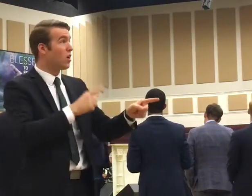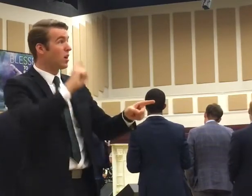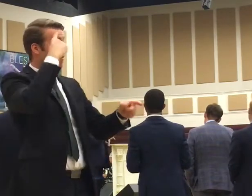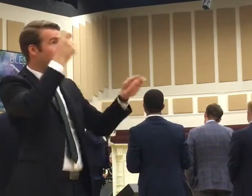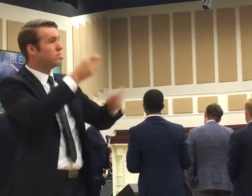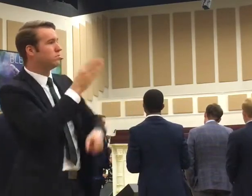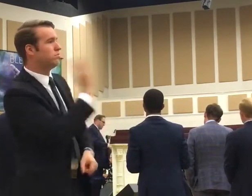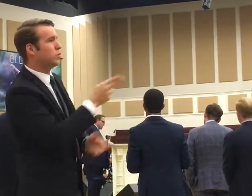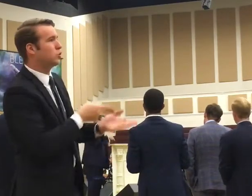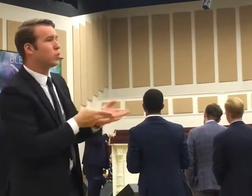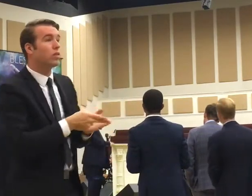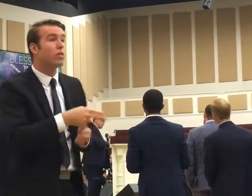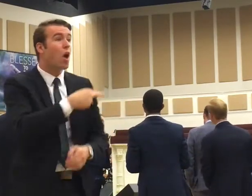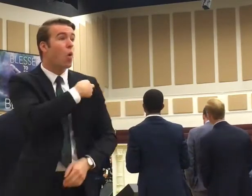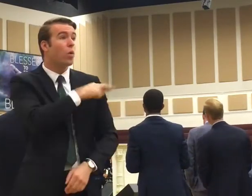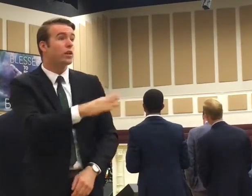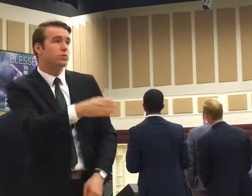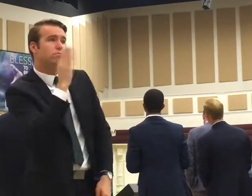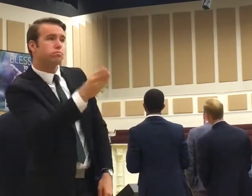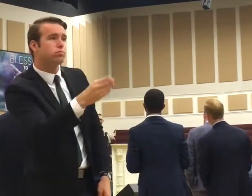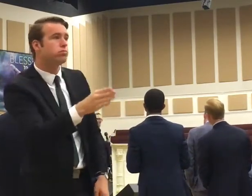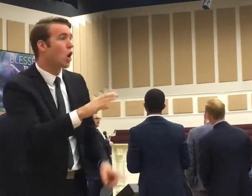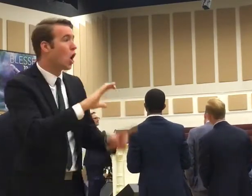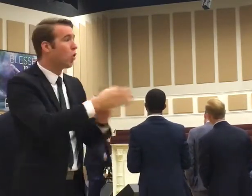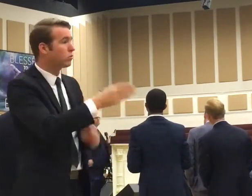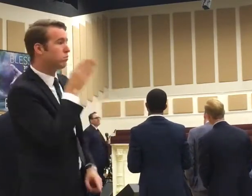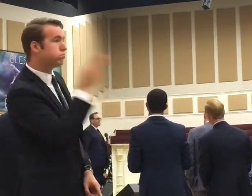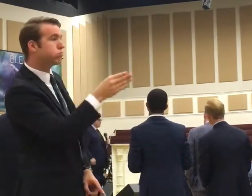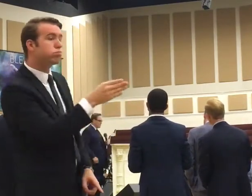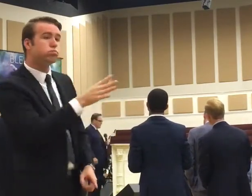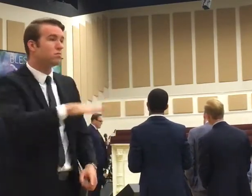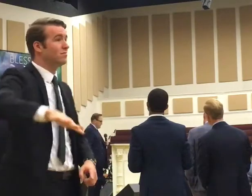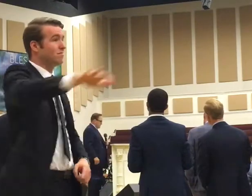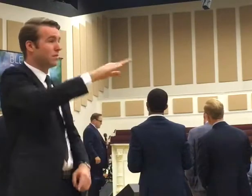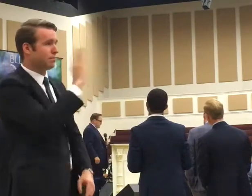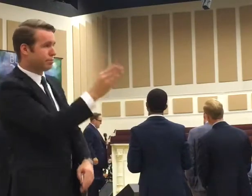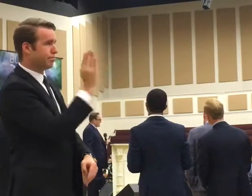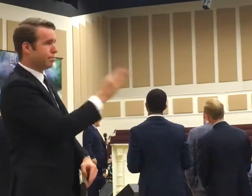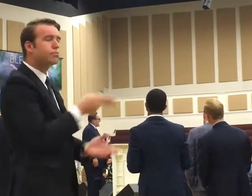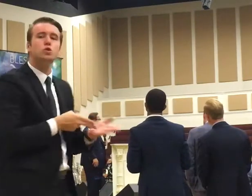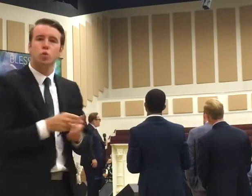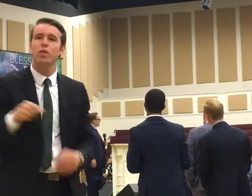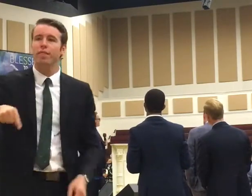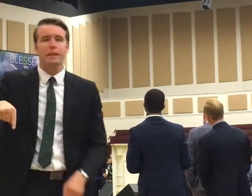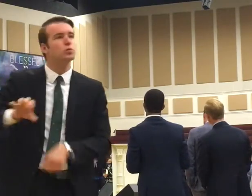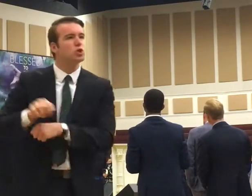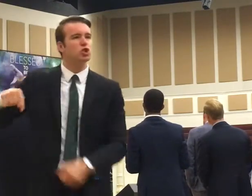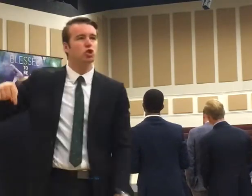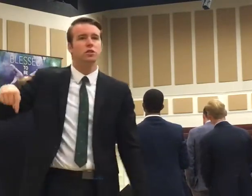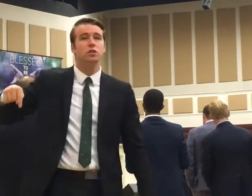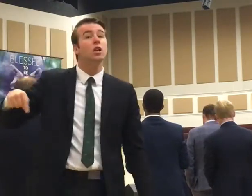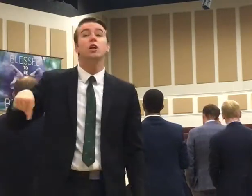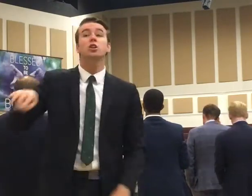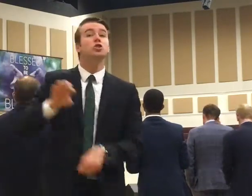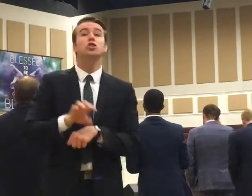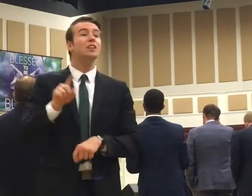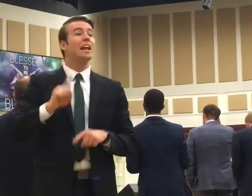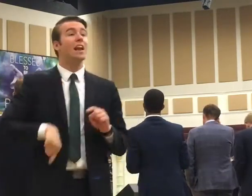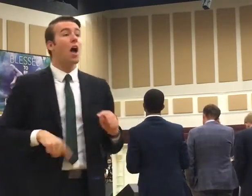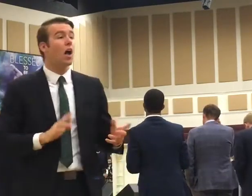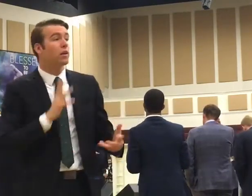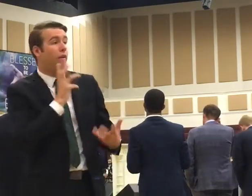truth to religion, and truth to society. It can never walk in